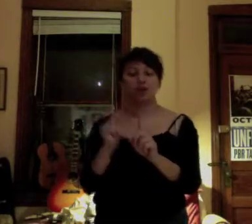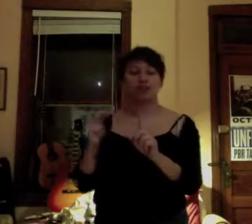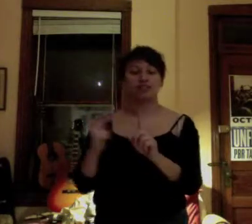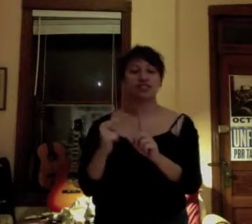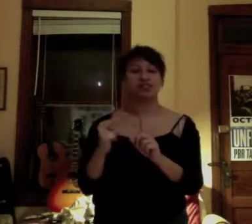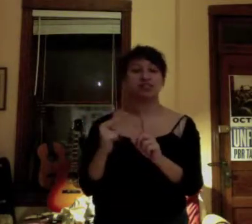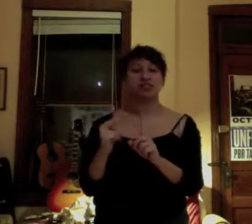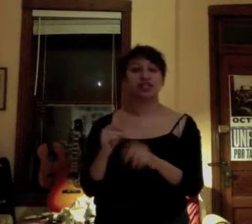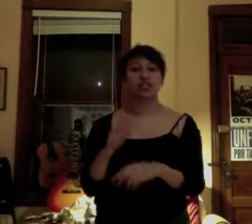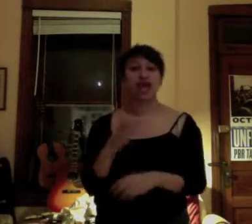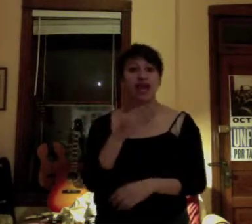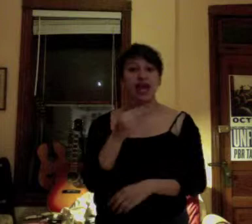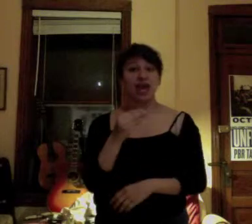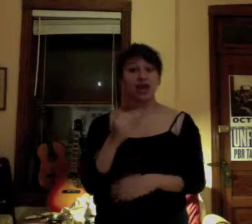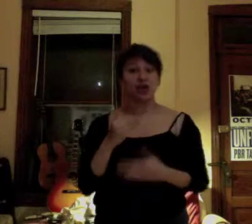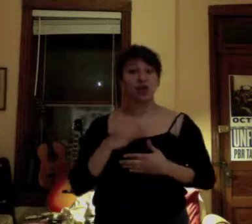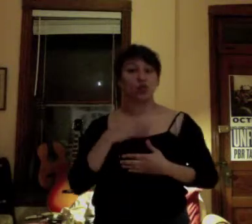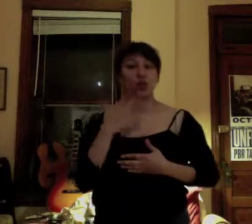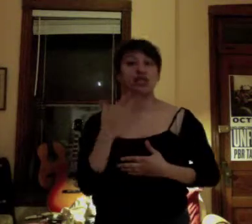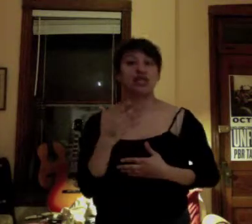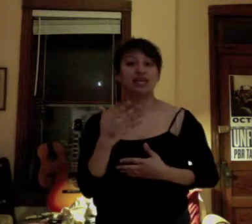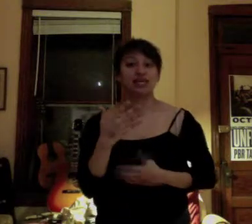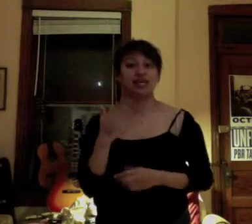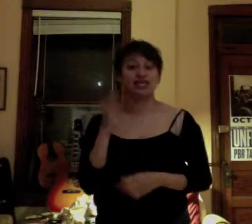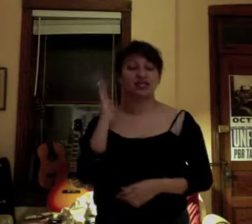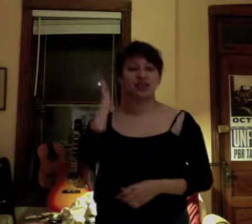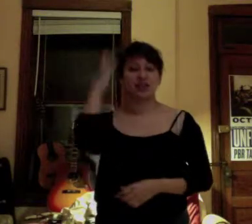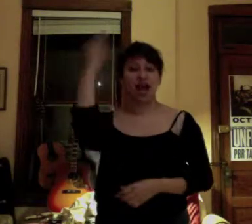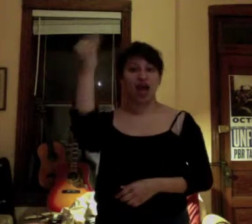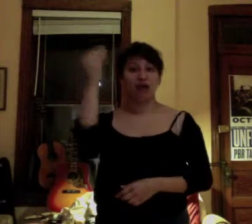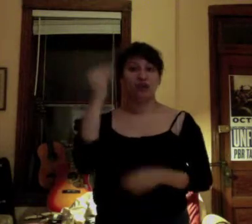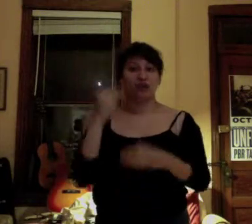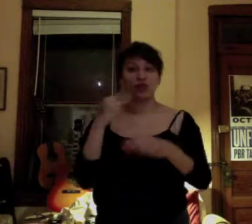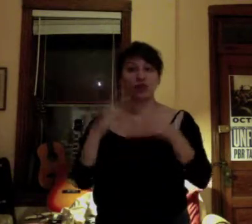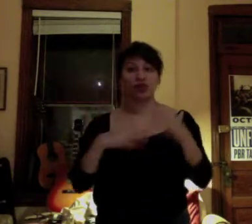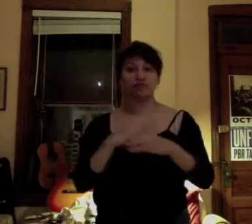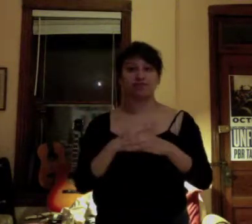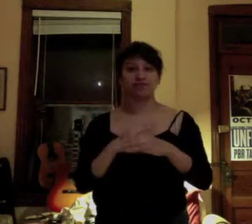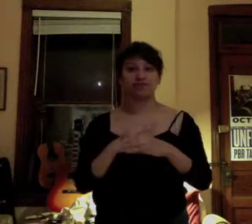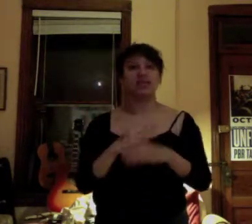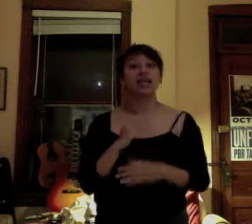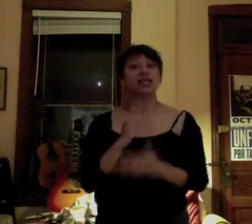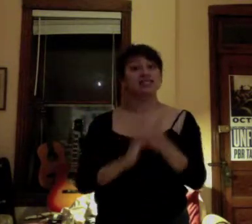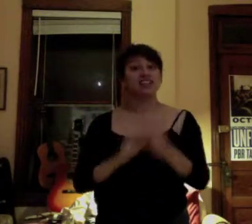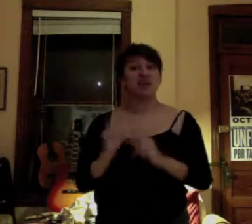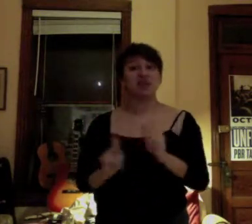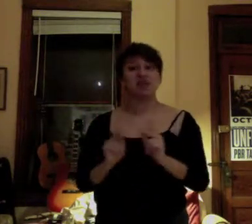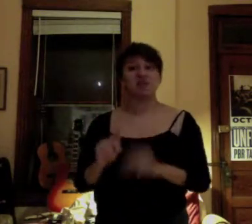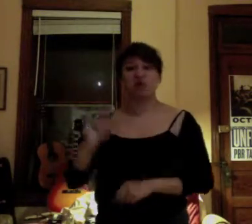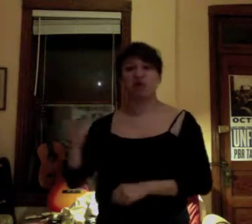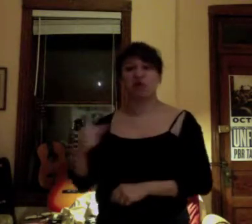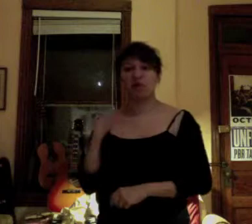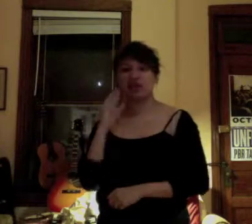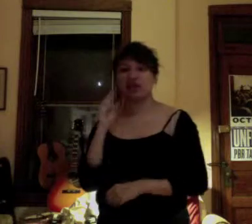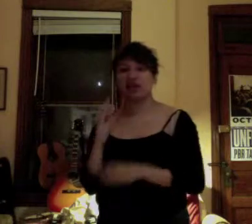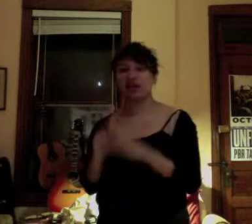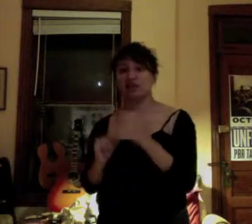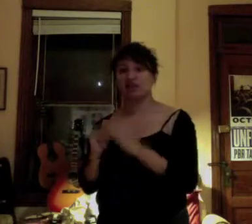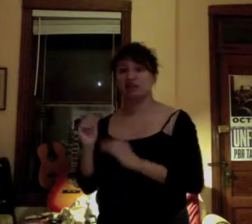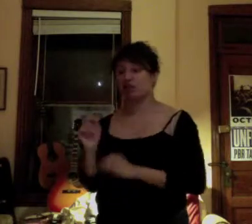world. Some people are only comfortable in the confines of their own home. Others venture out into the world, into